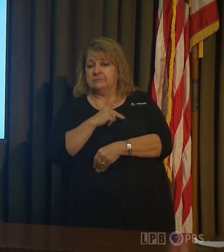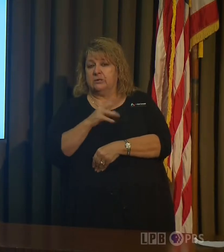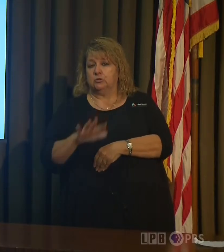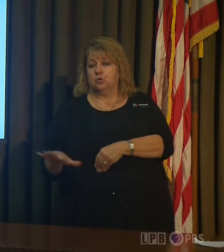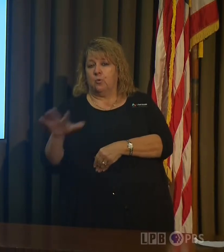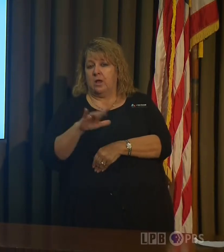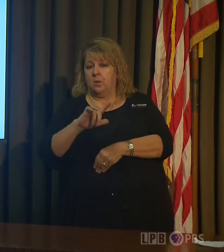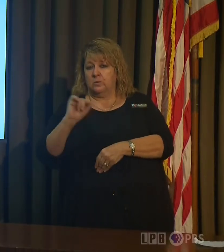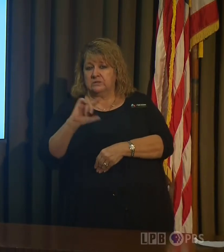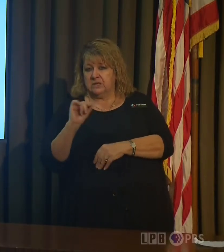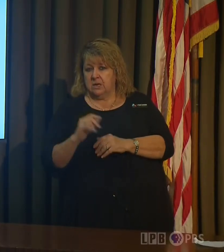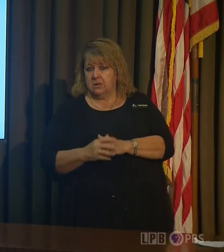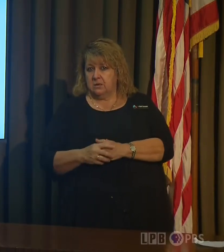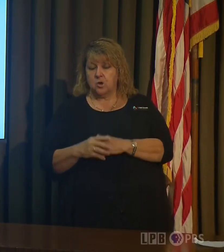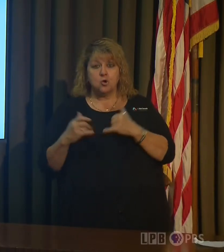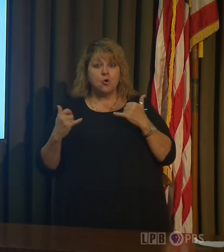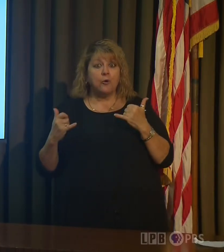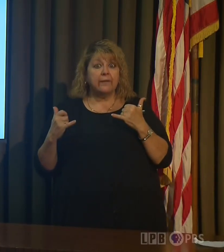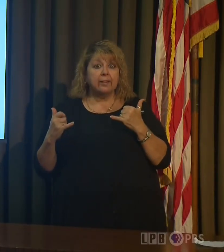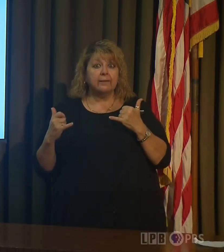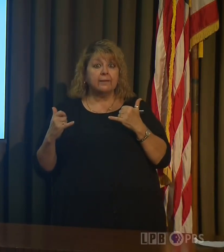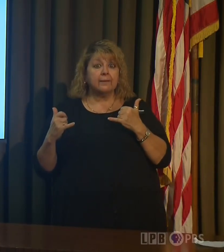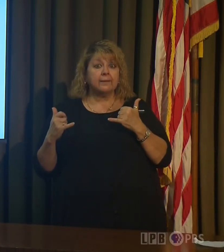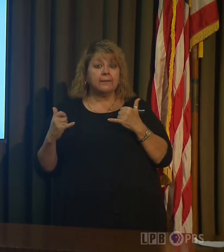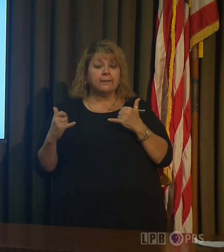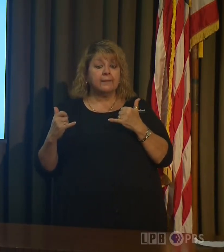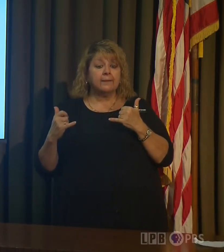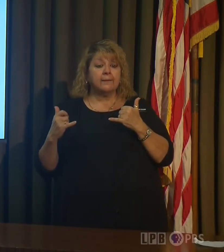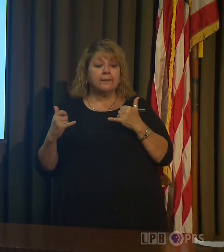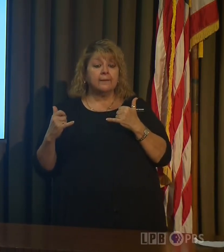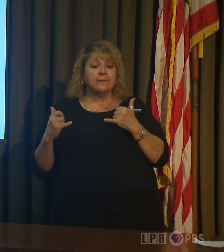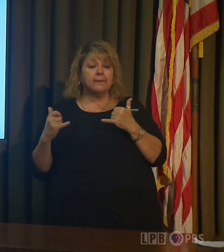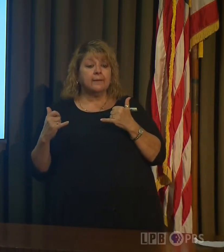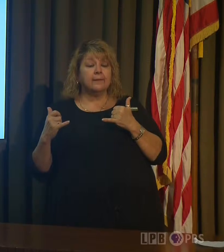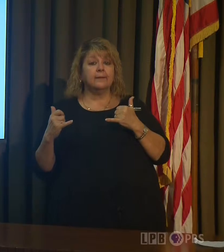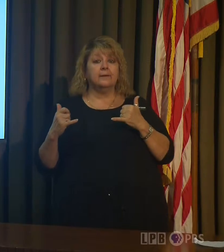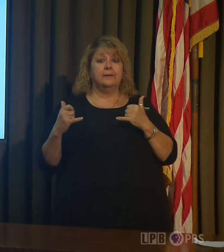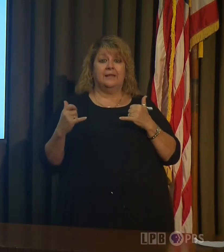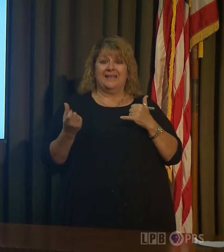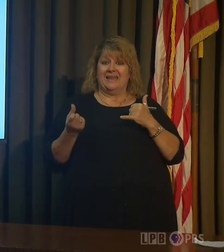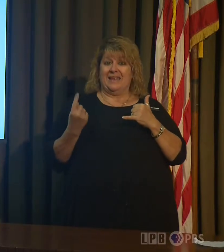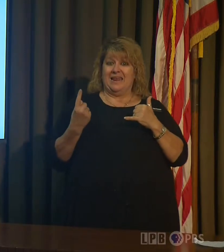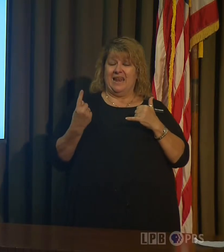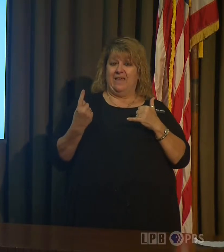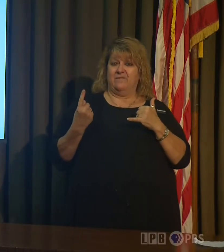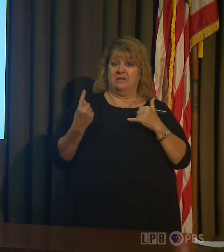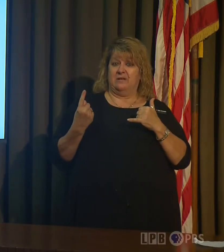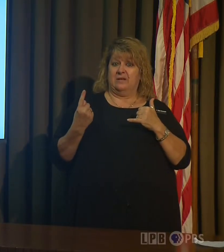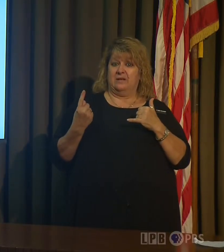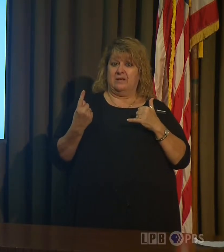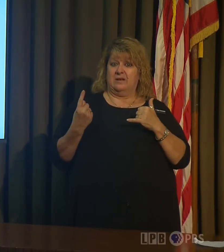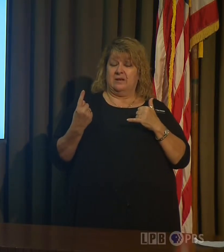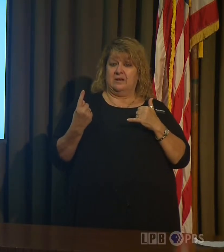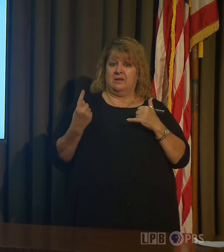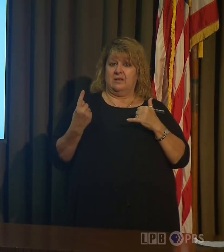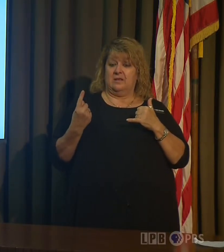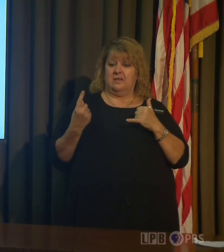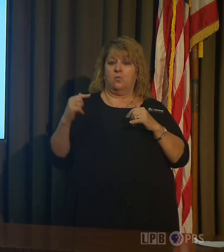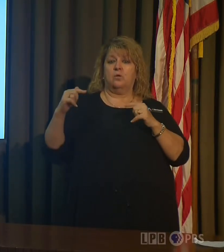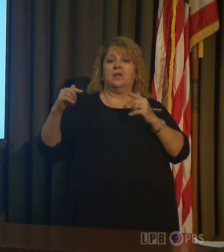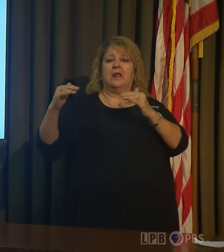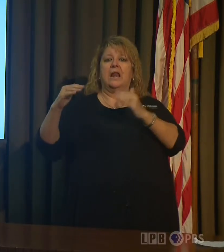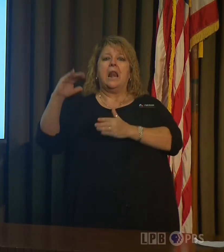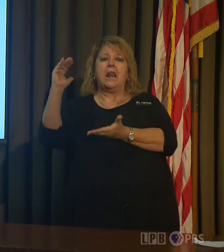Louisiana. Currently, we went down today 11 hospitalized patients to